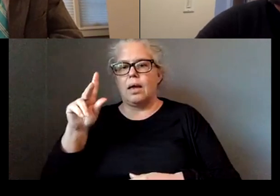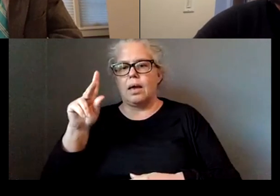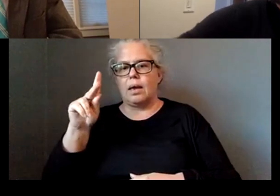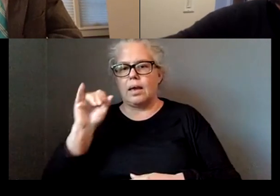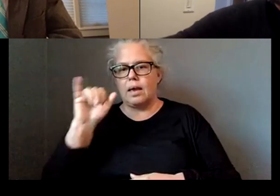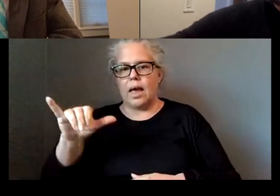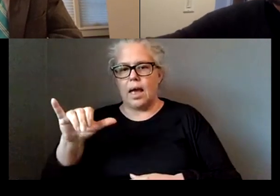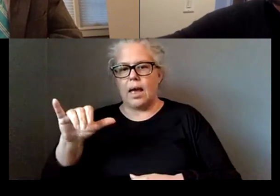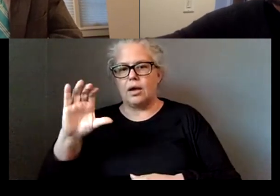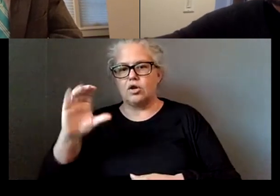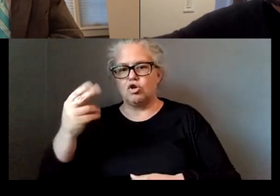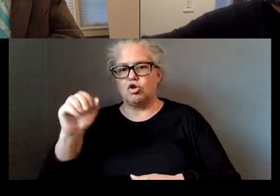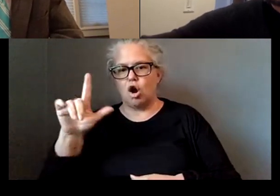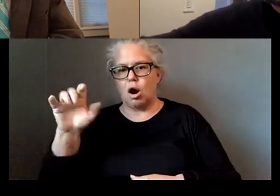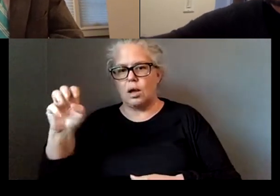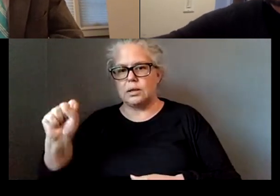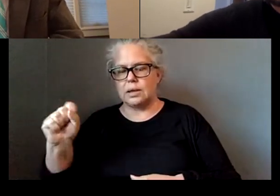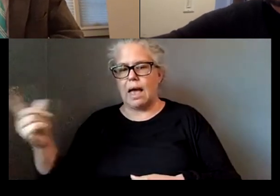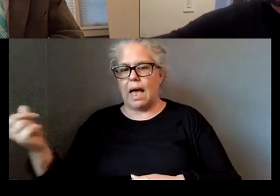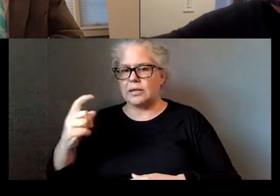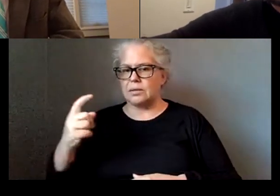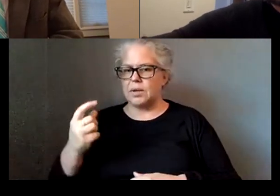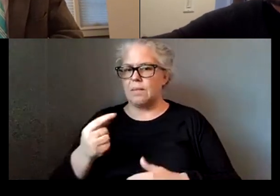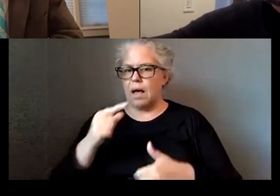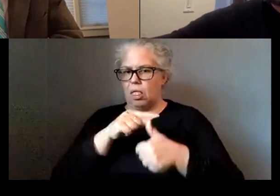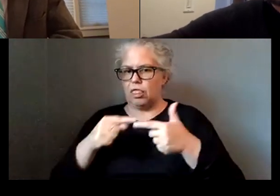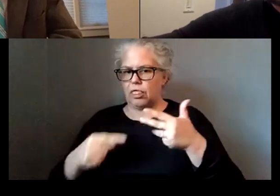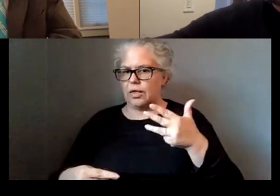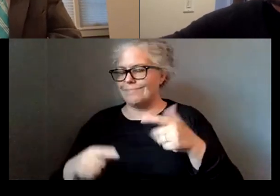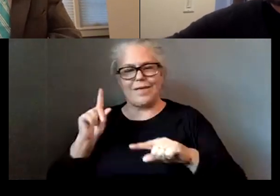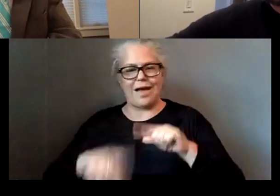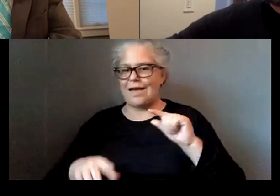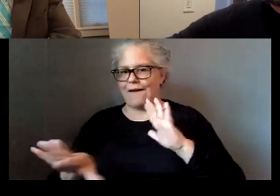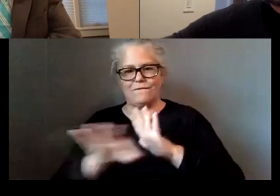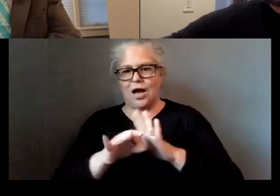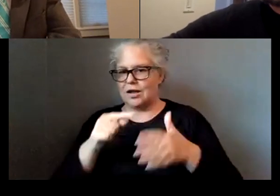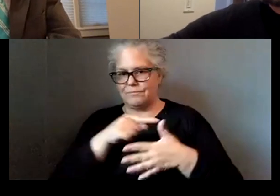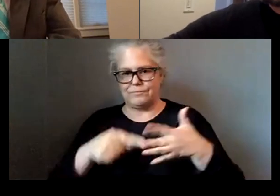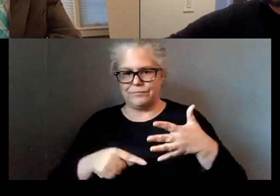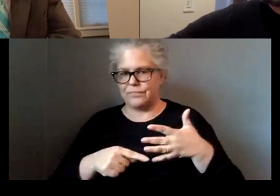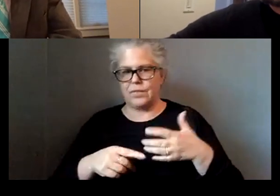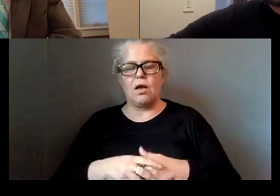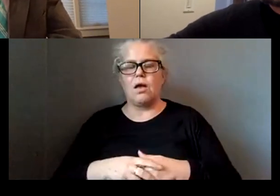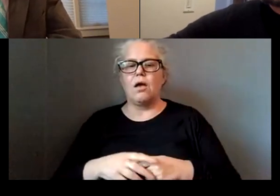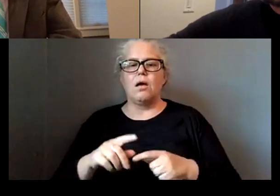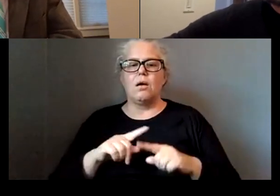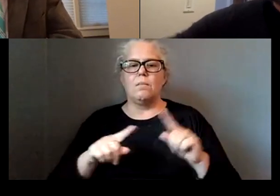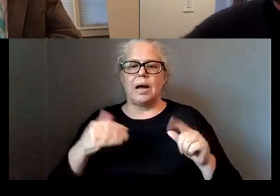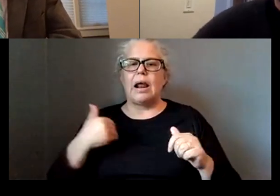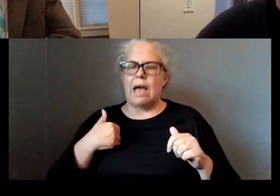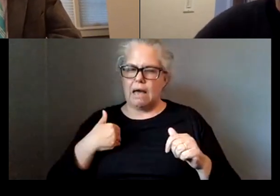which I cannot find. But I do have the itinerary, and I have scattered notes.